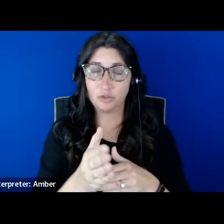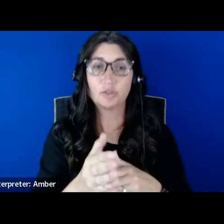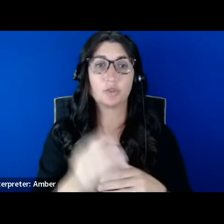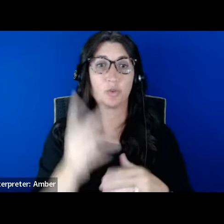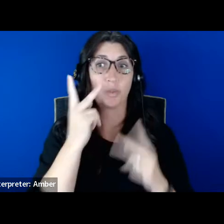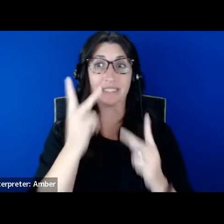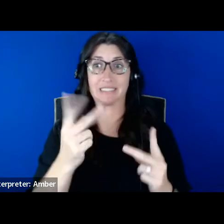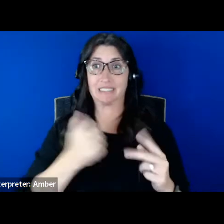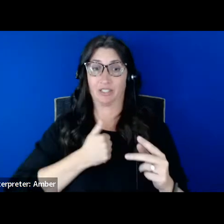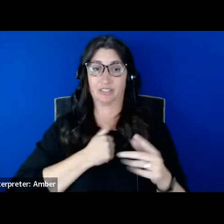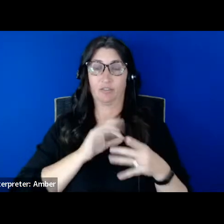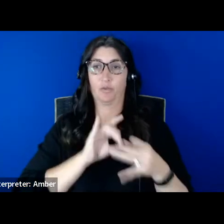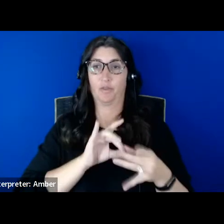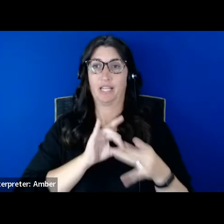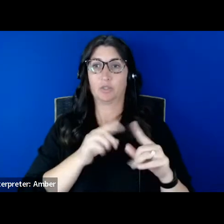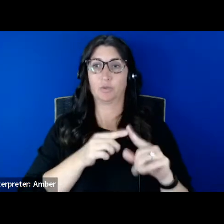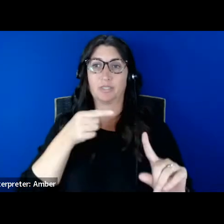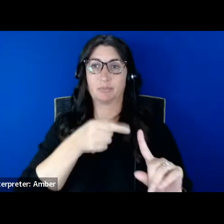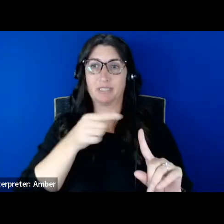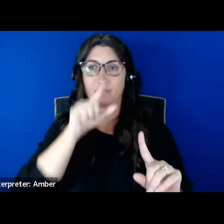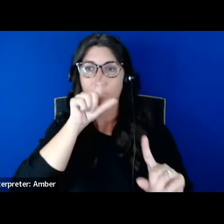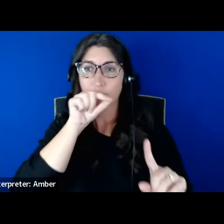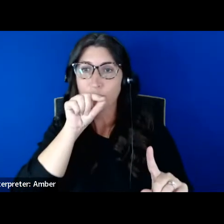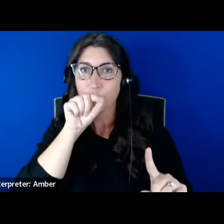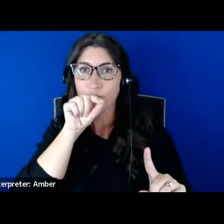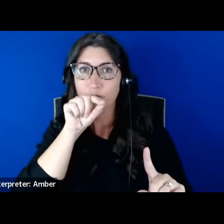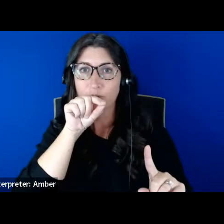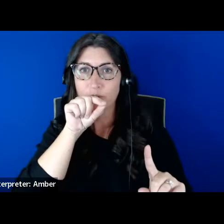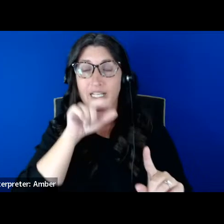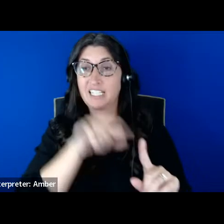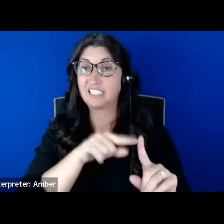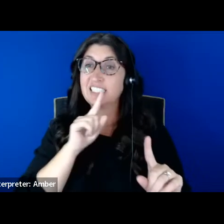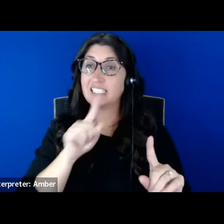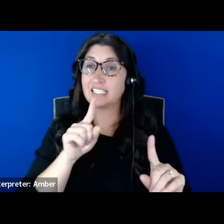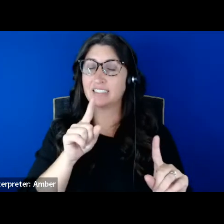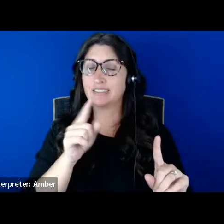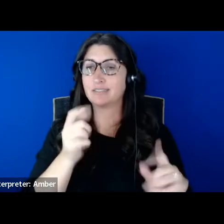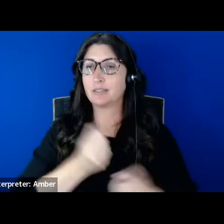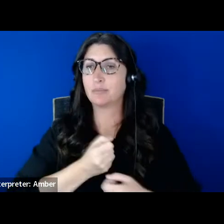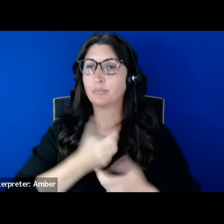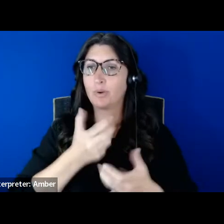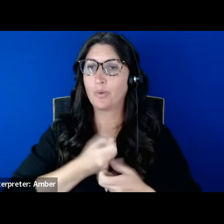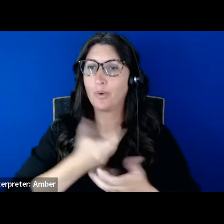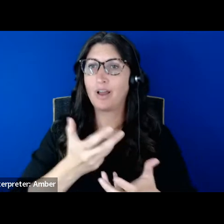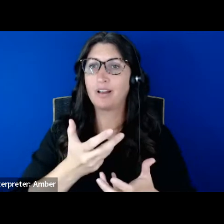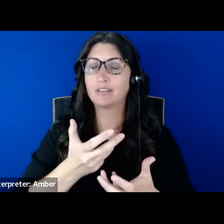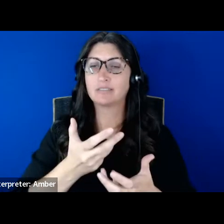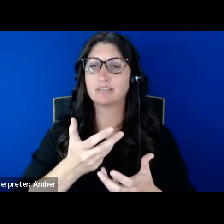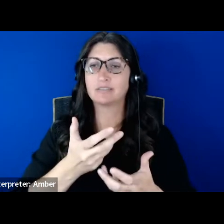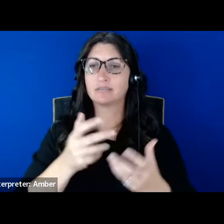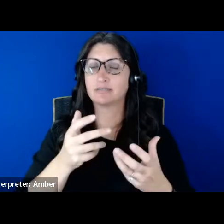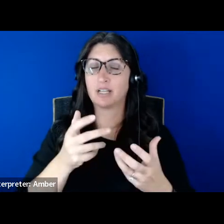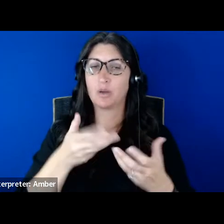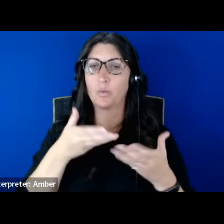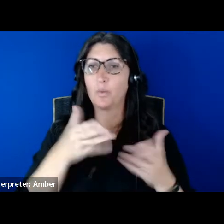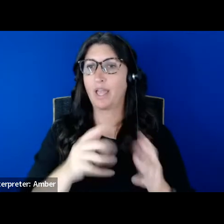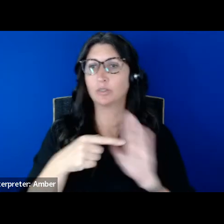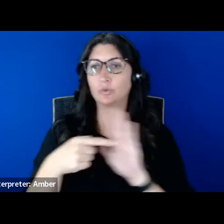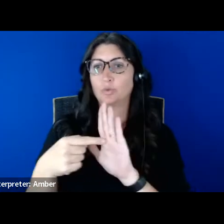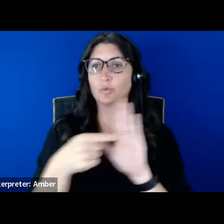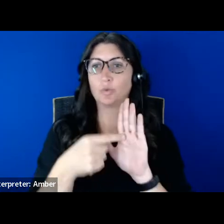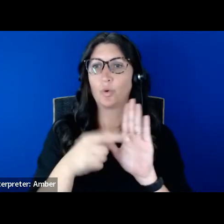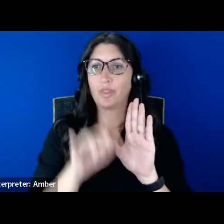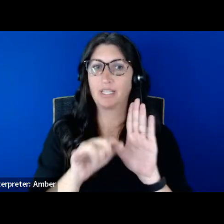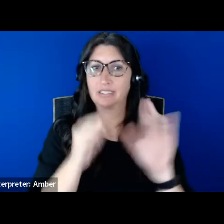ourselves as related to this particular bird. I would say this is a kind of another poetic heliaki form to show that this